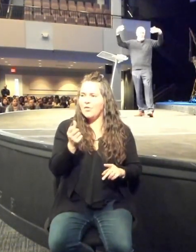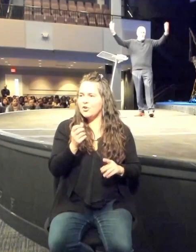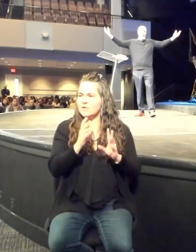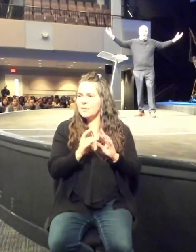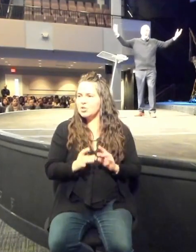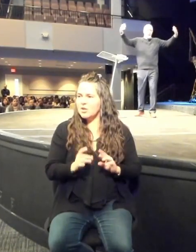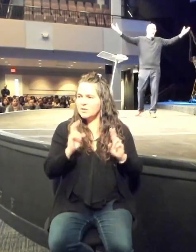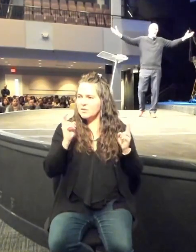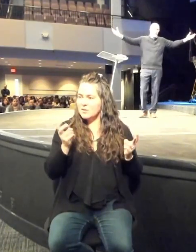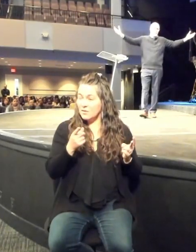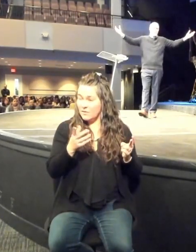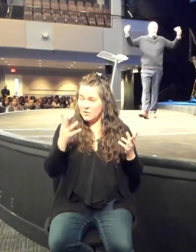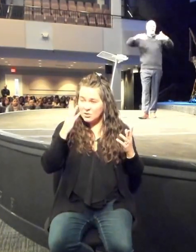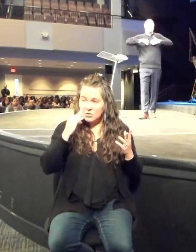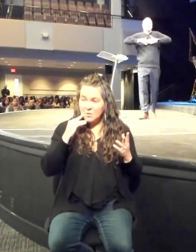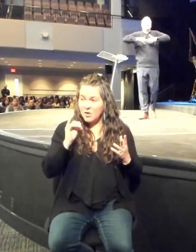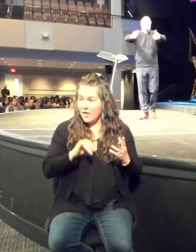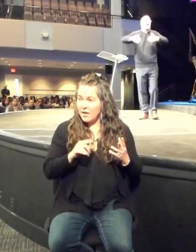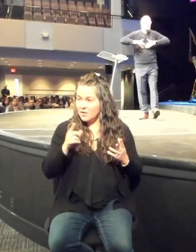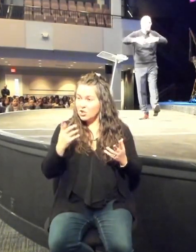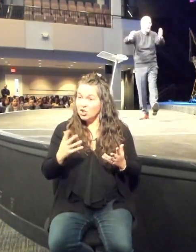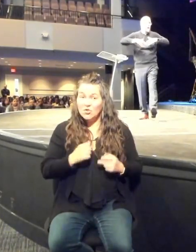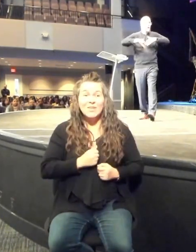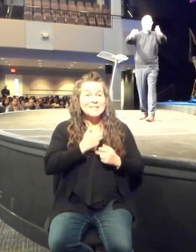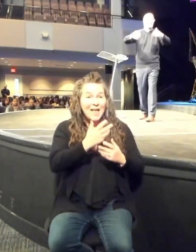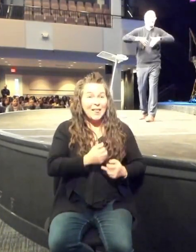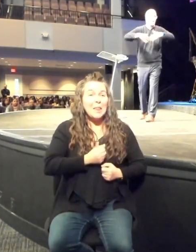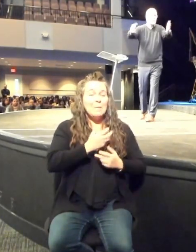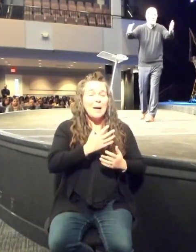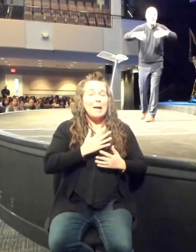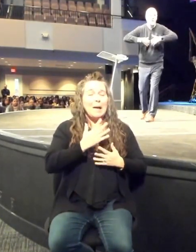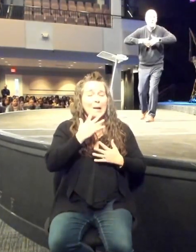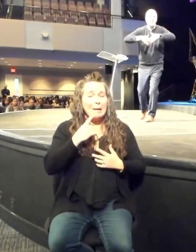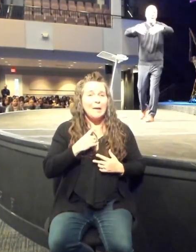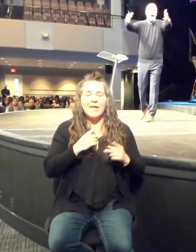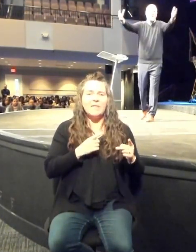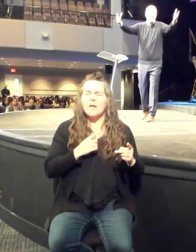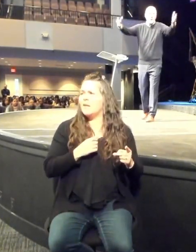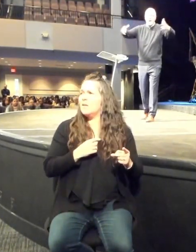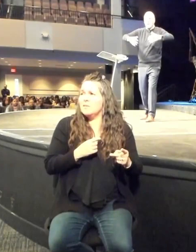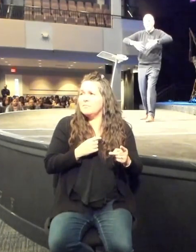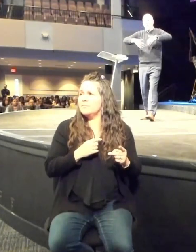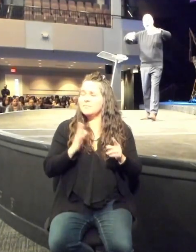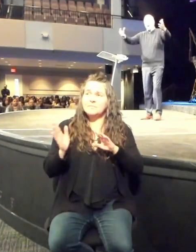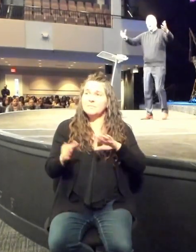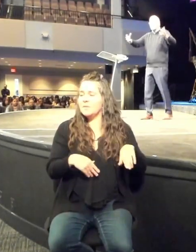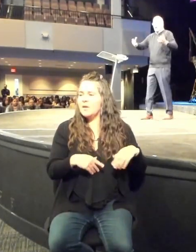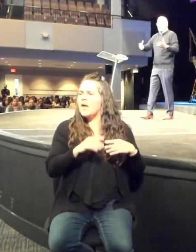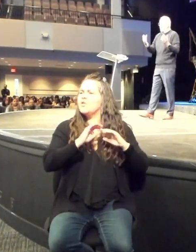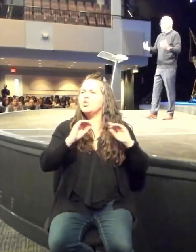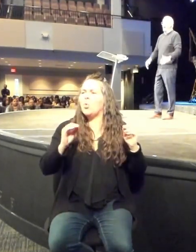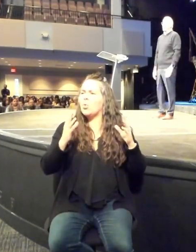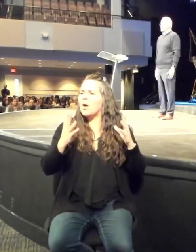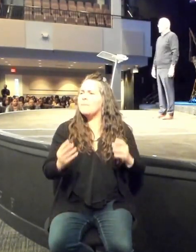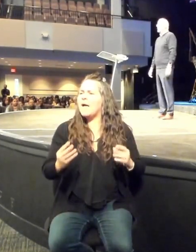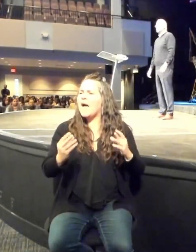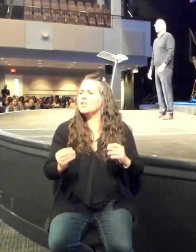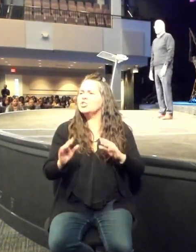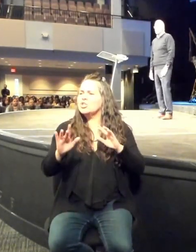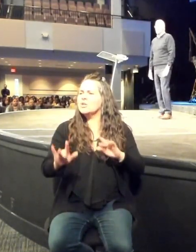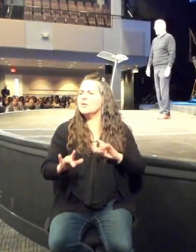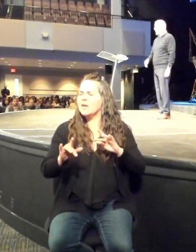all. They don't understand anything about what you say. Have no connection with you whatsoever. No compassion, no awareness. And you're like, my, they're